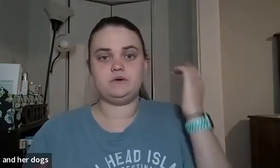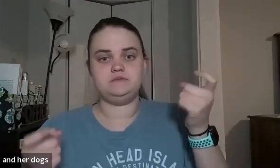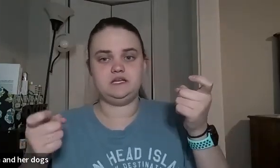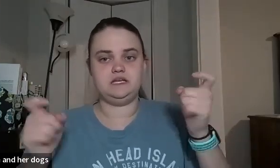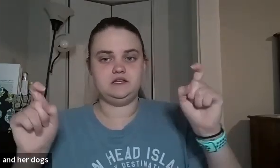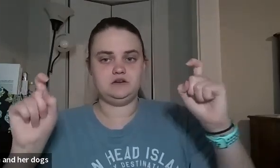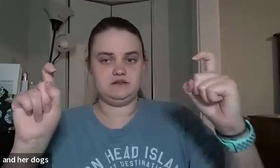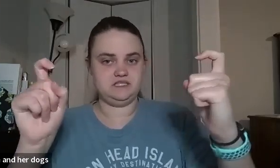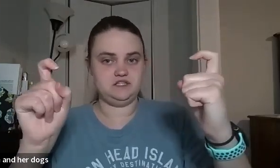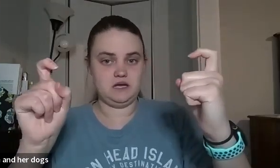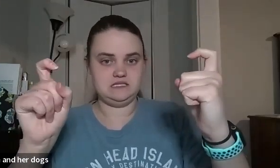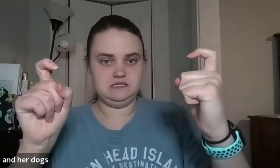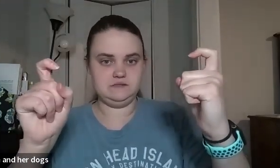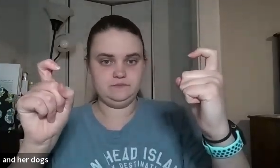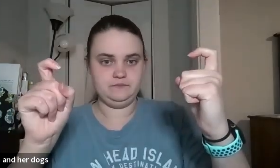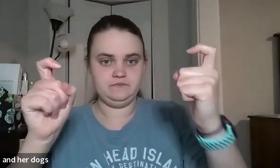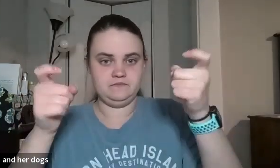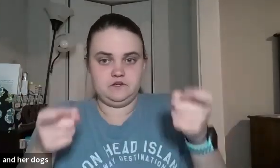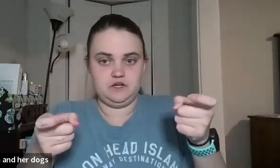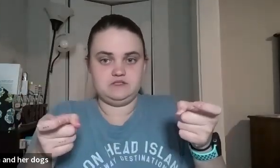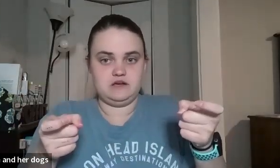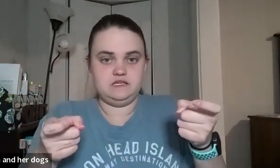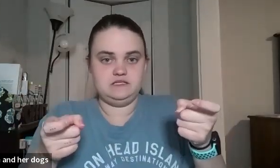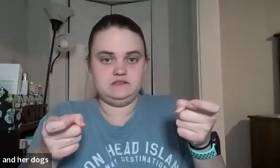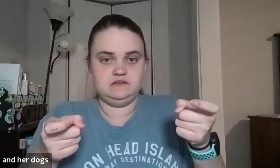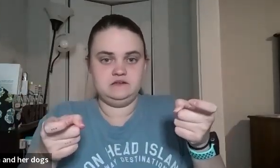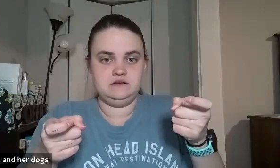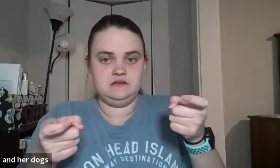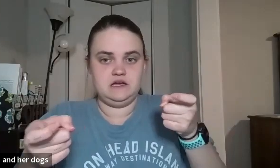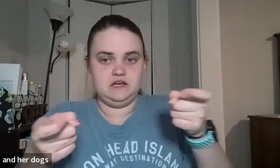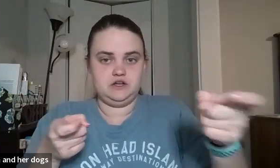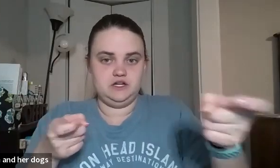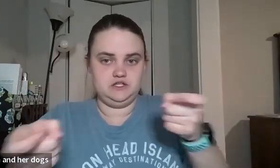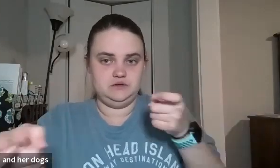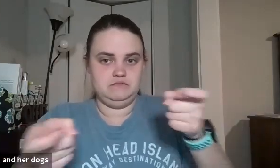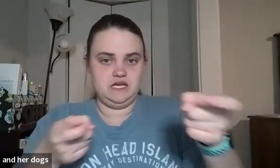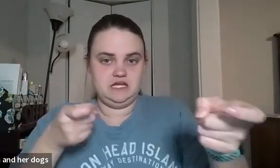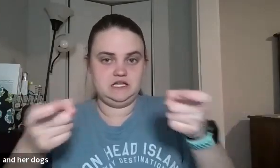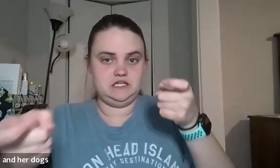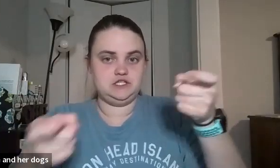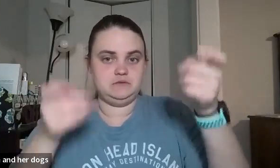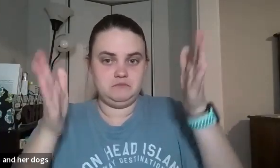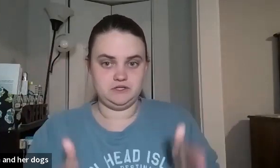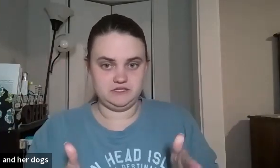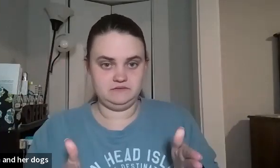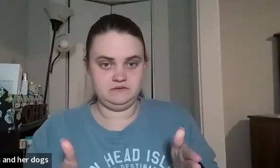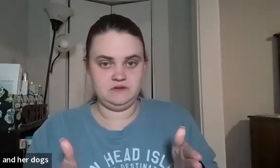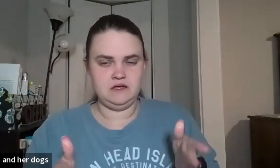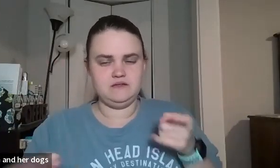to be, you're gonna have these two X's. They're gonna go sideways. And you're gonna do manage person. This is